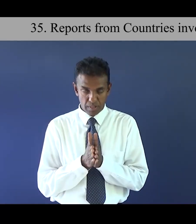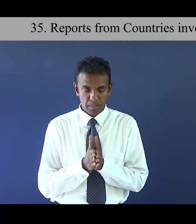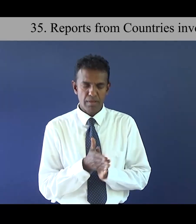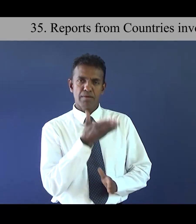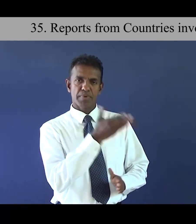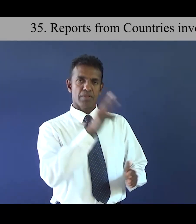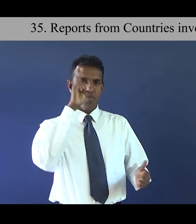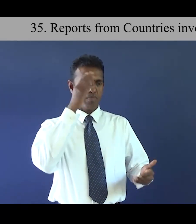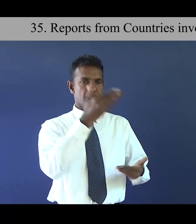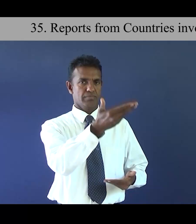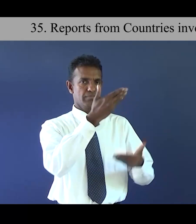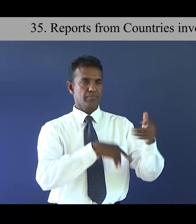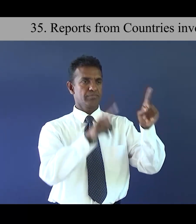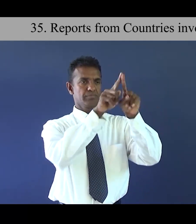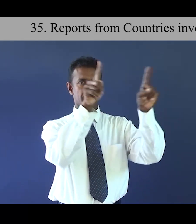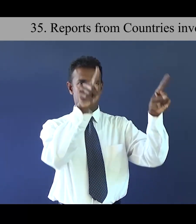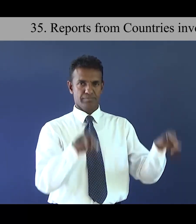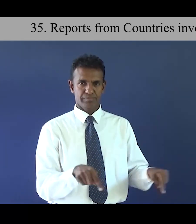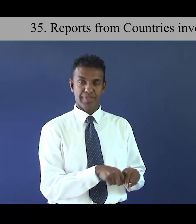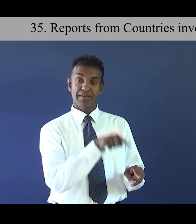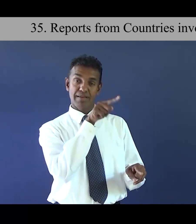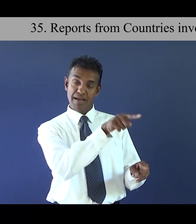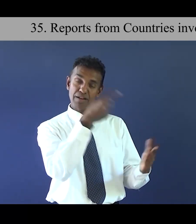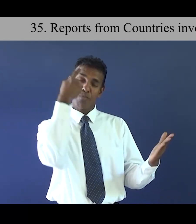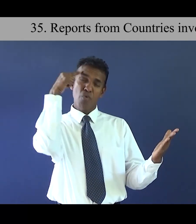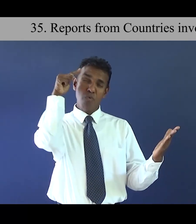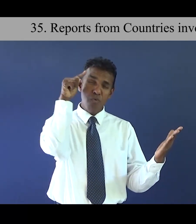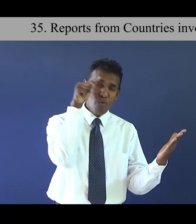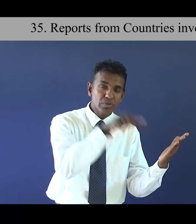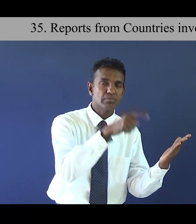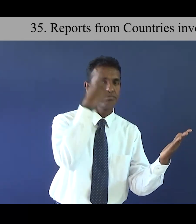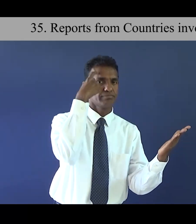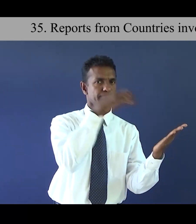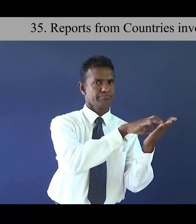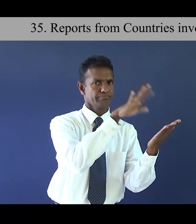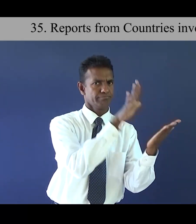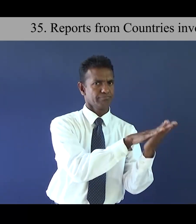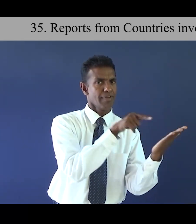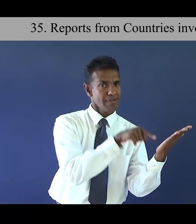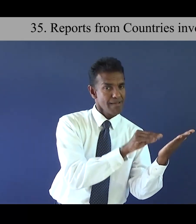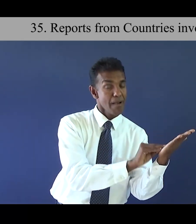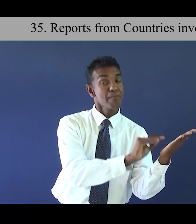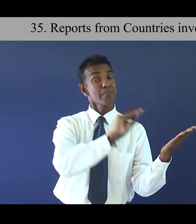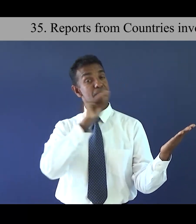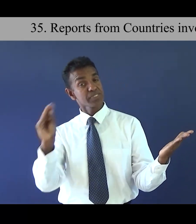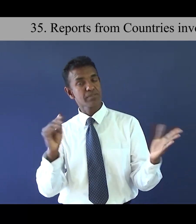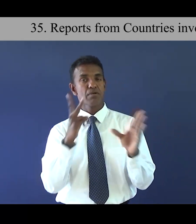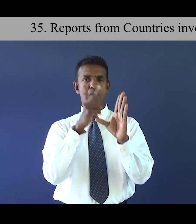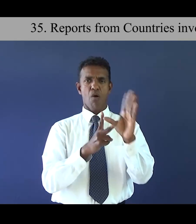After that, each country will send a report every 4 years, as well as